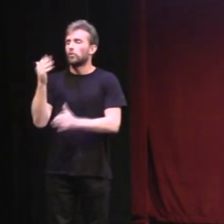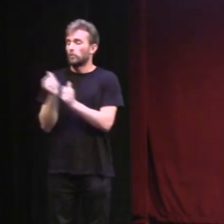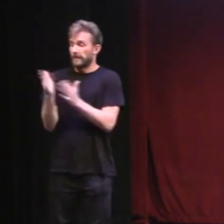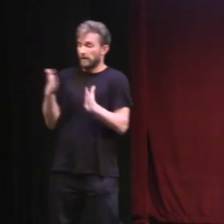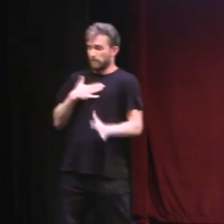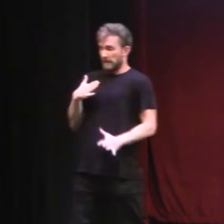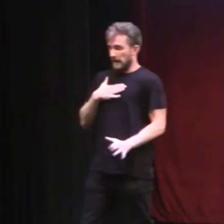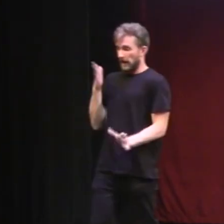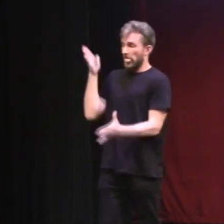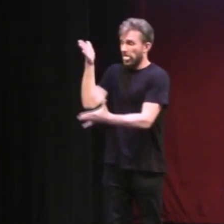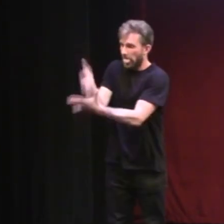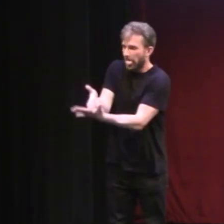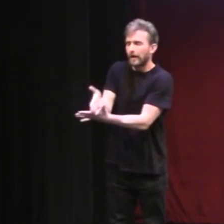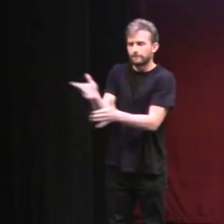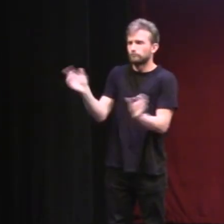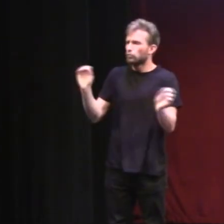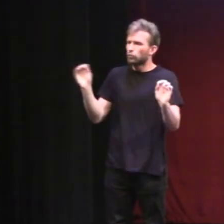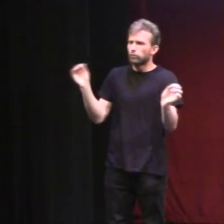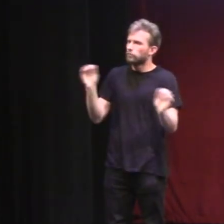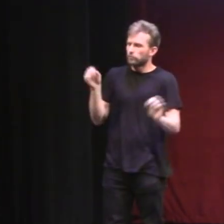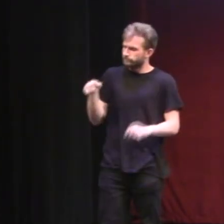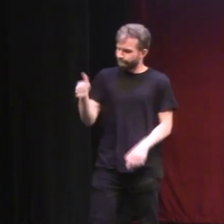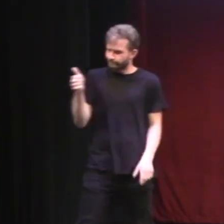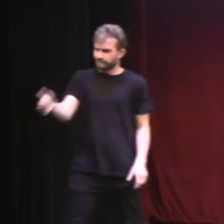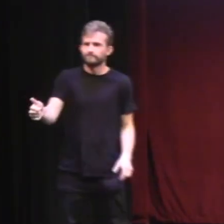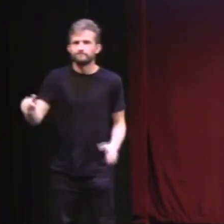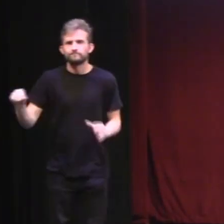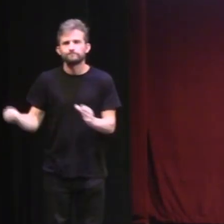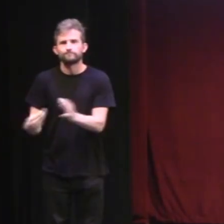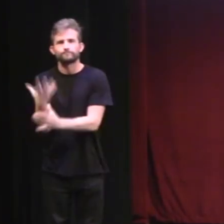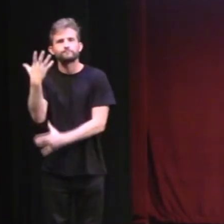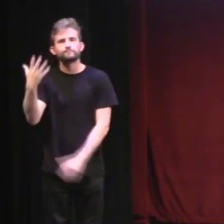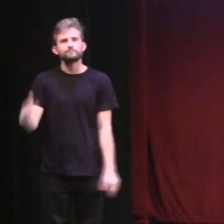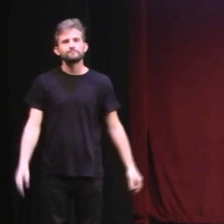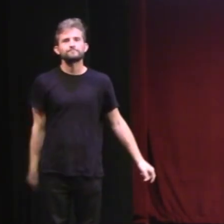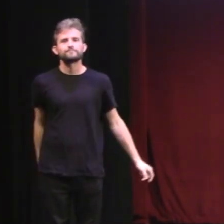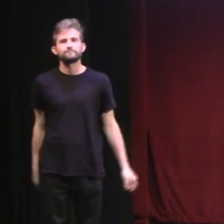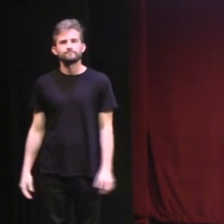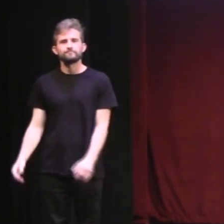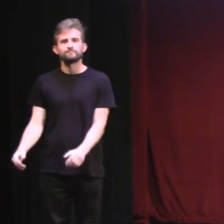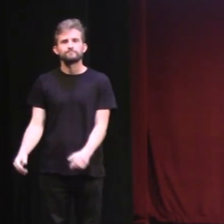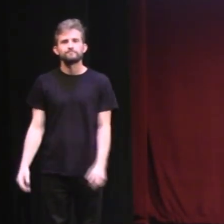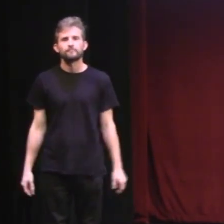to that point of independence. Cameron, I'm going to pause you just for 1 second. Yep.